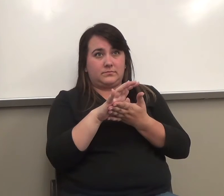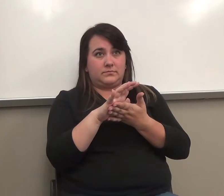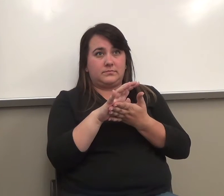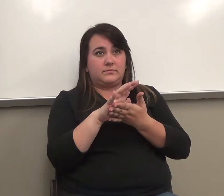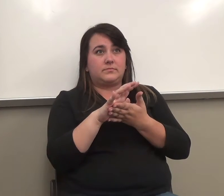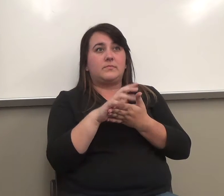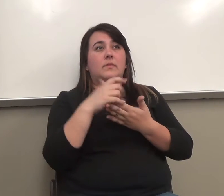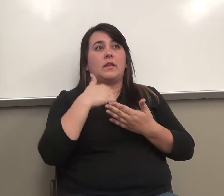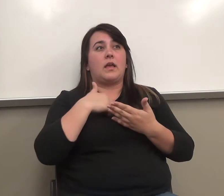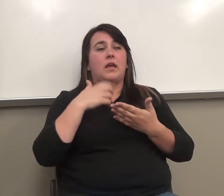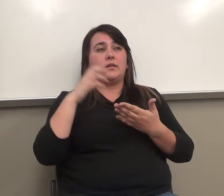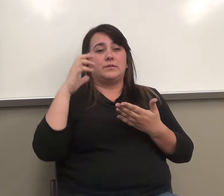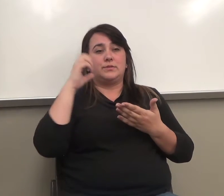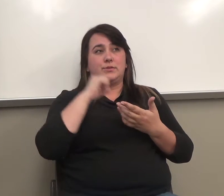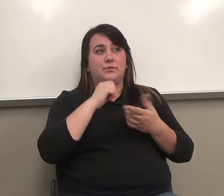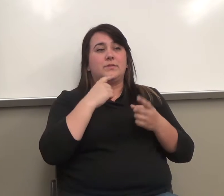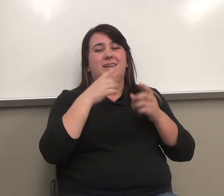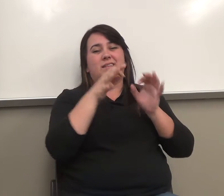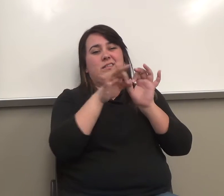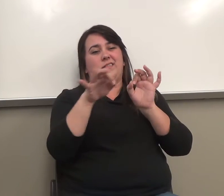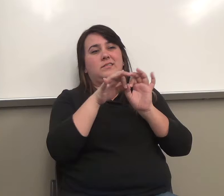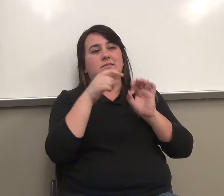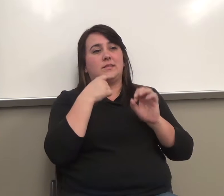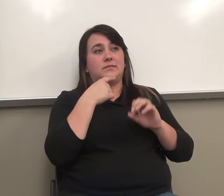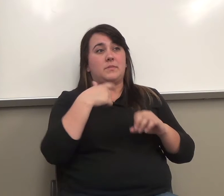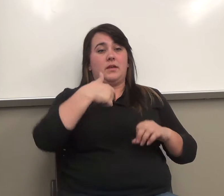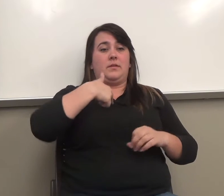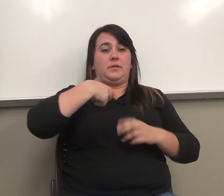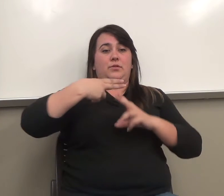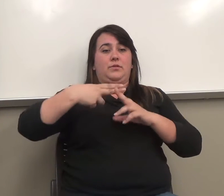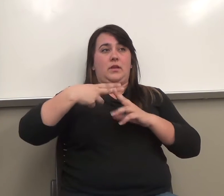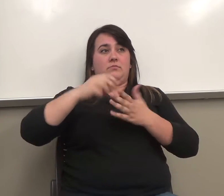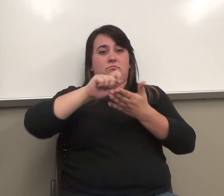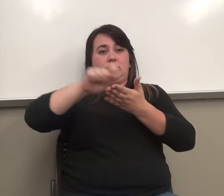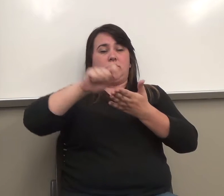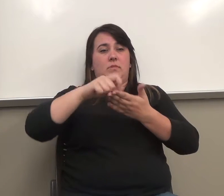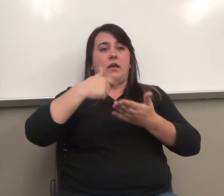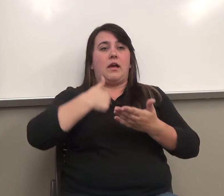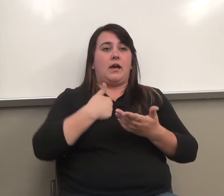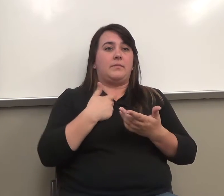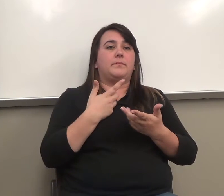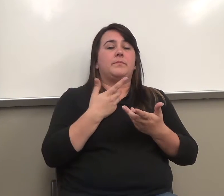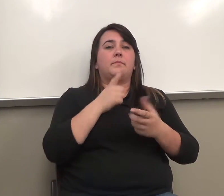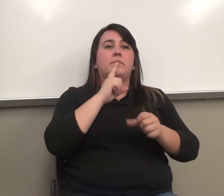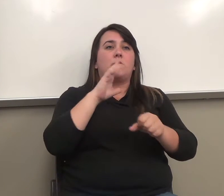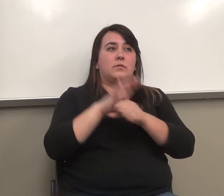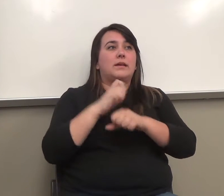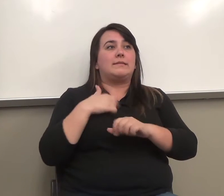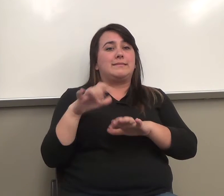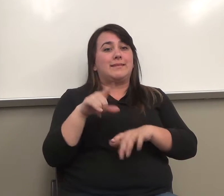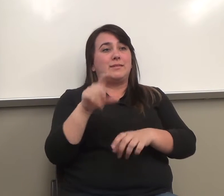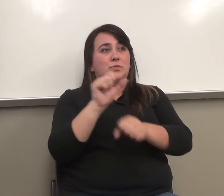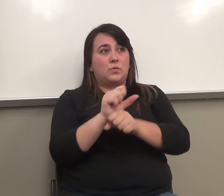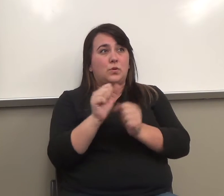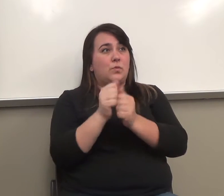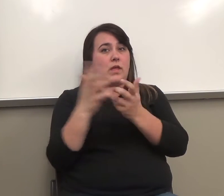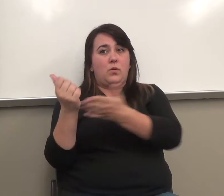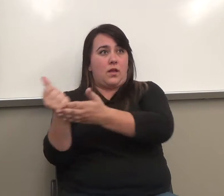it says, by putting my name on this paper, I am claiming that I did this work without the help of a classmate or a cell